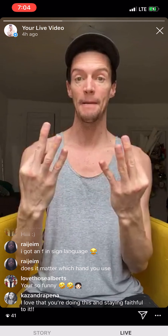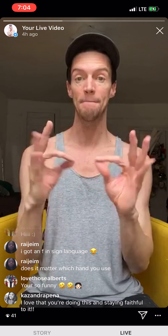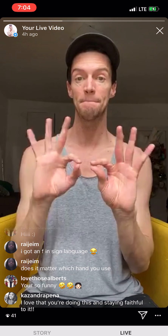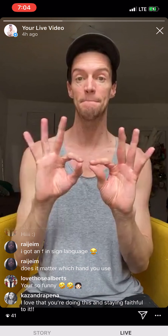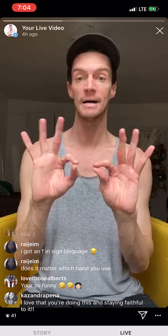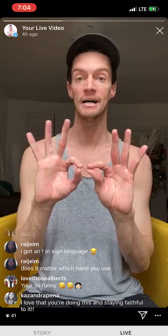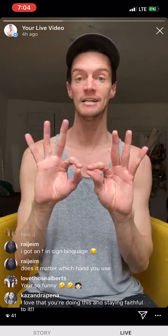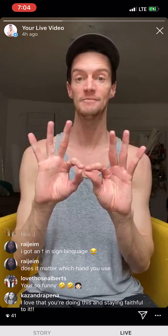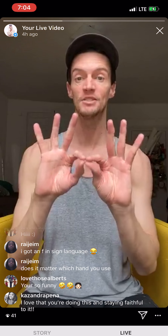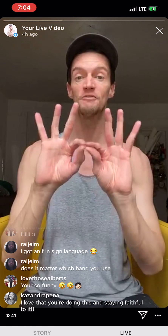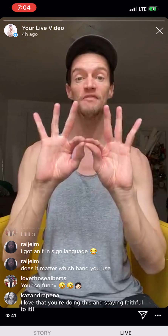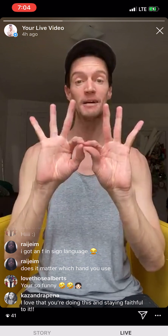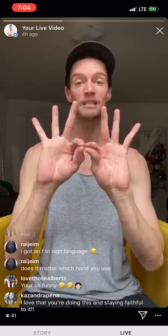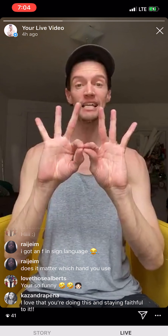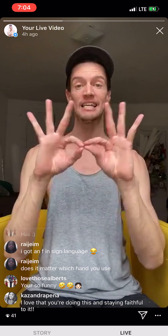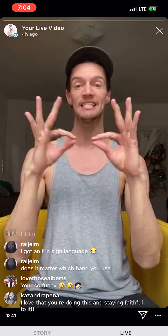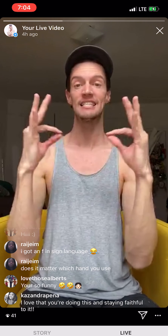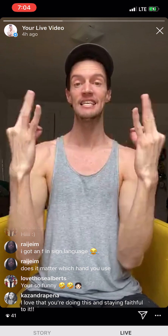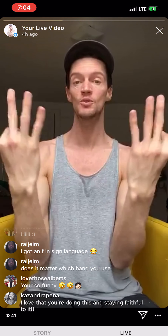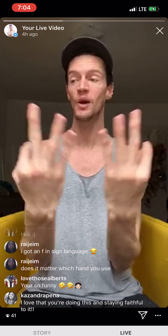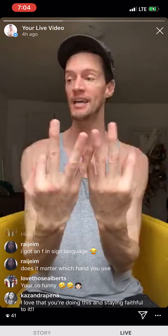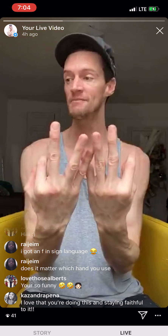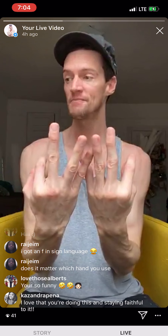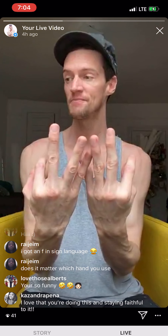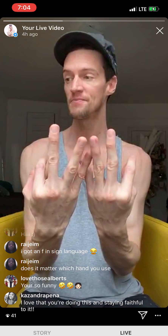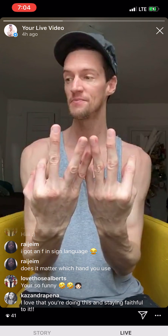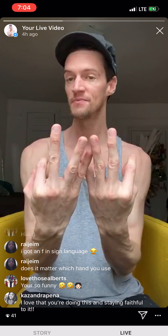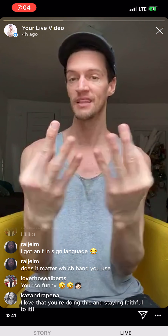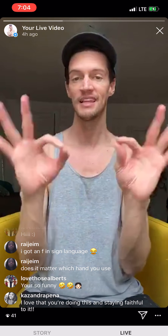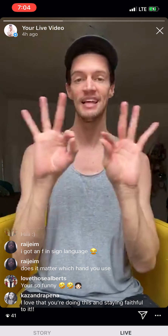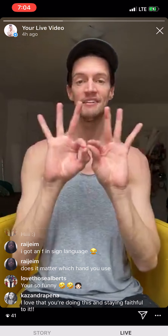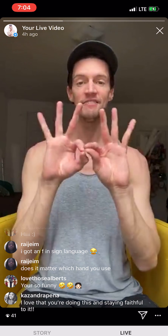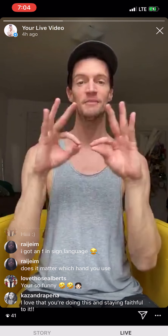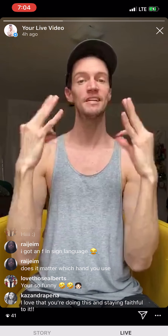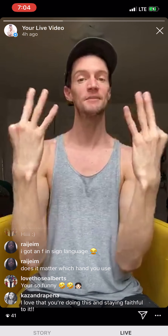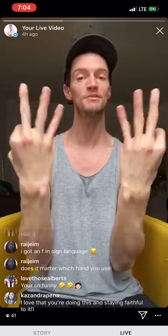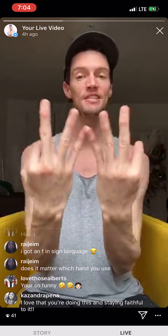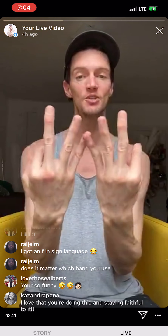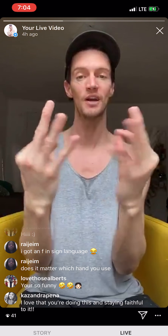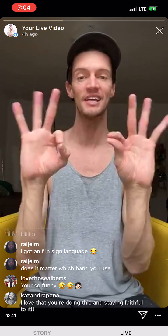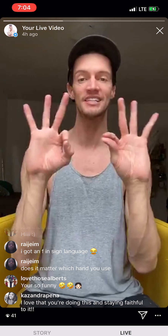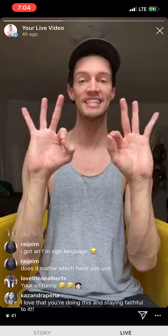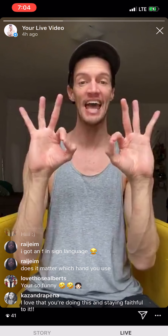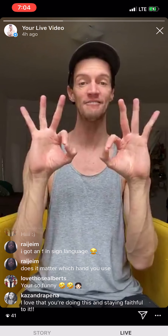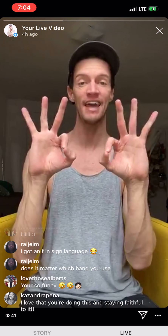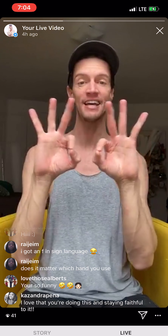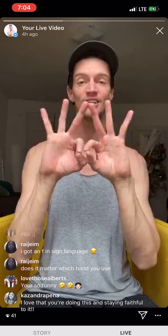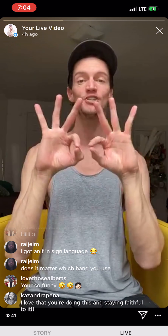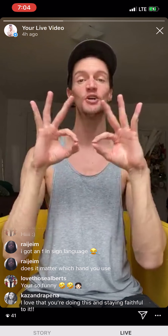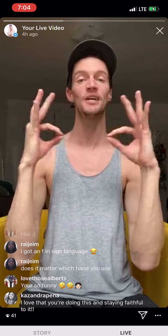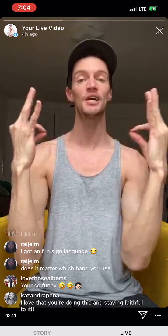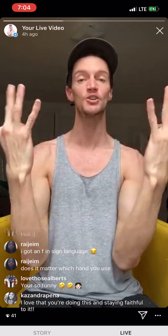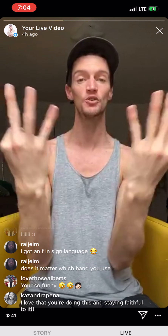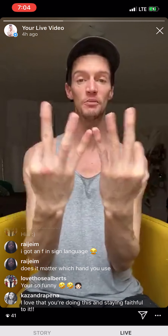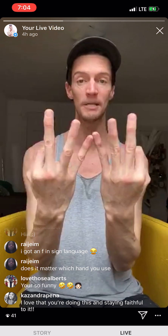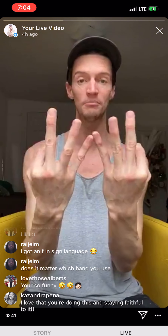um so family is this way. Family comes this way. It's the F hand showing a group of people.